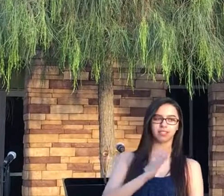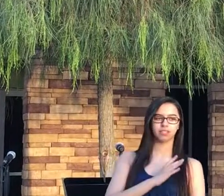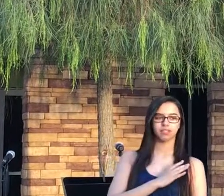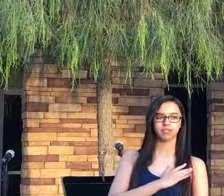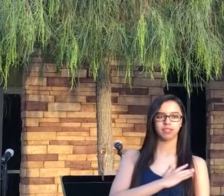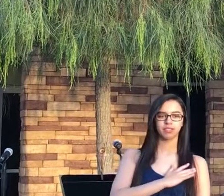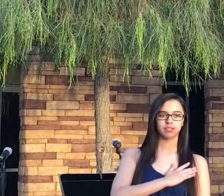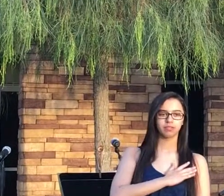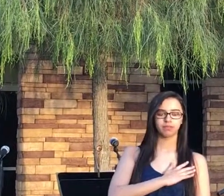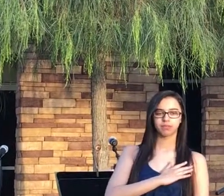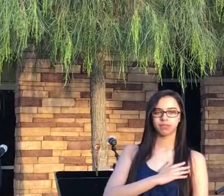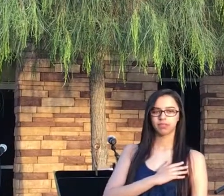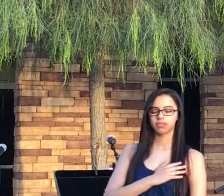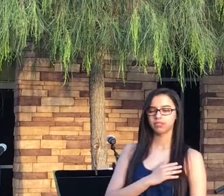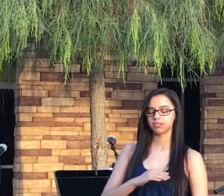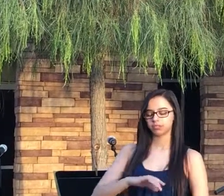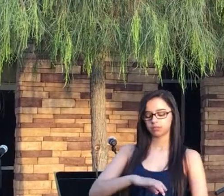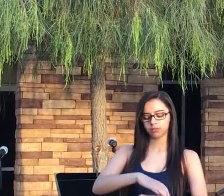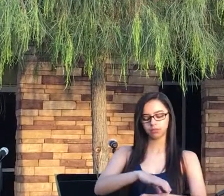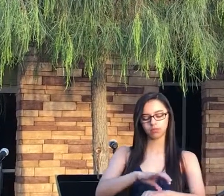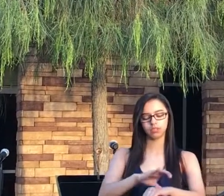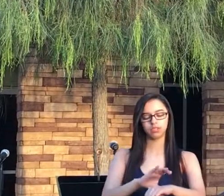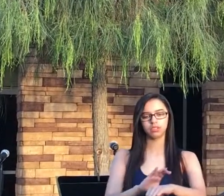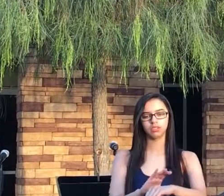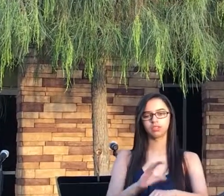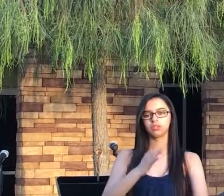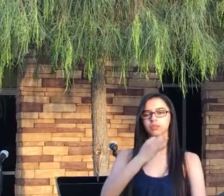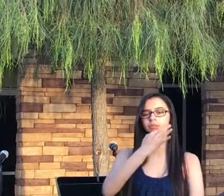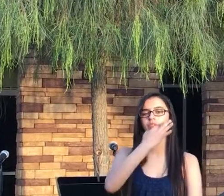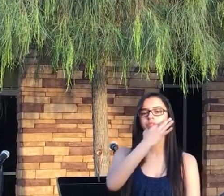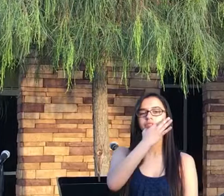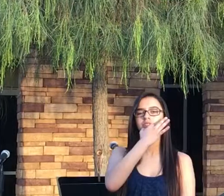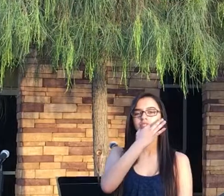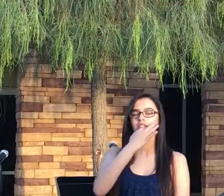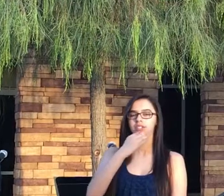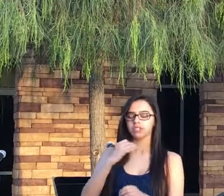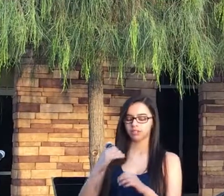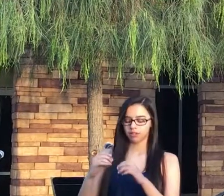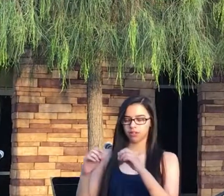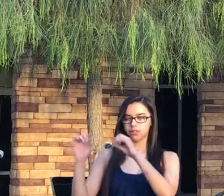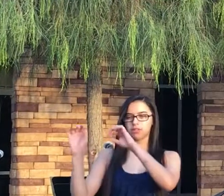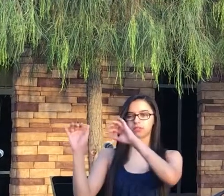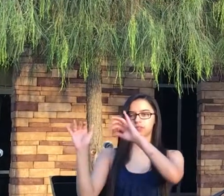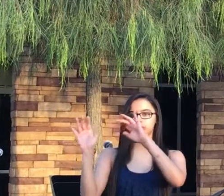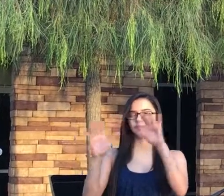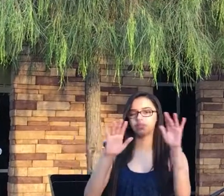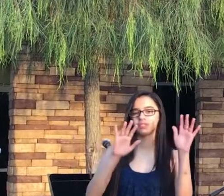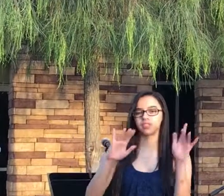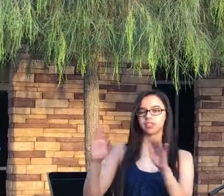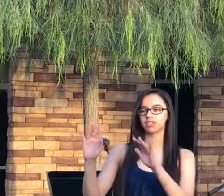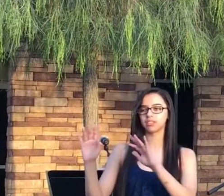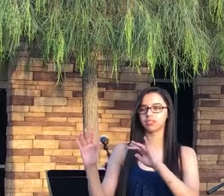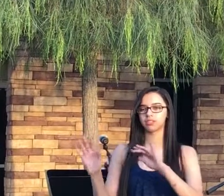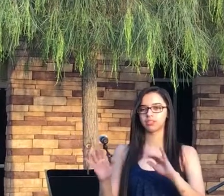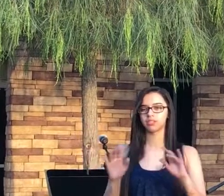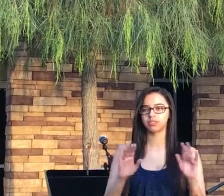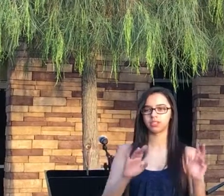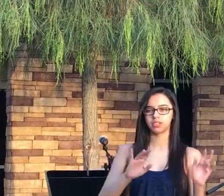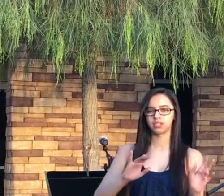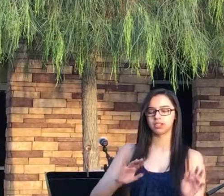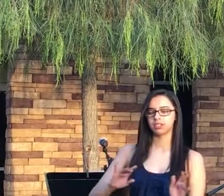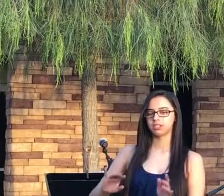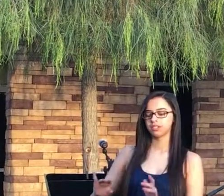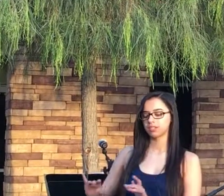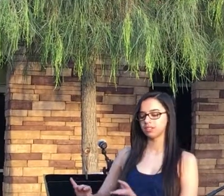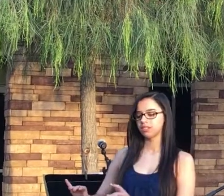The earth shall soon dissolve like snow.